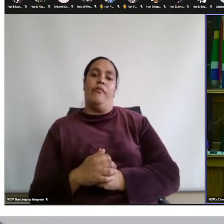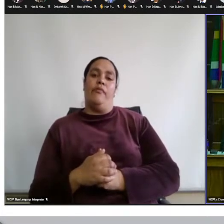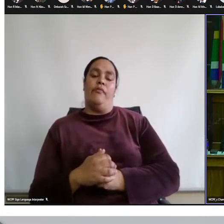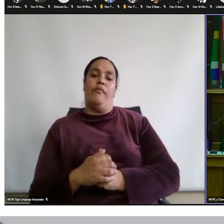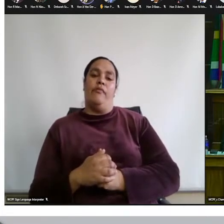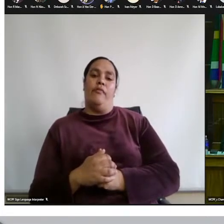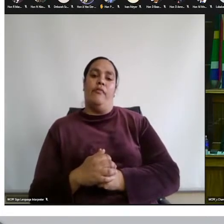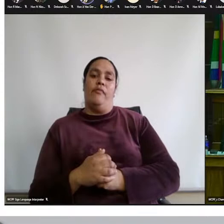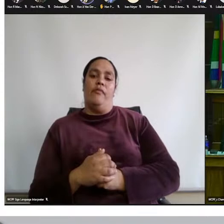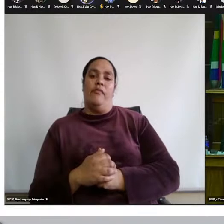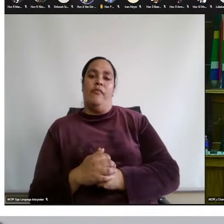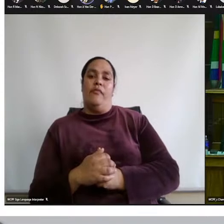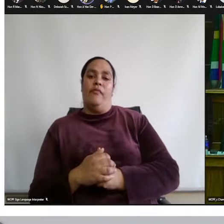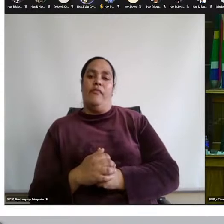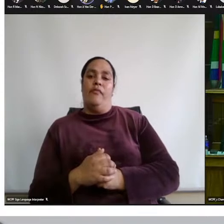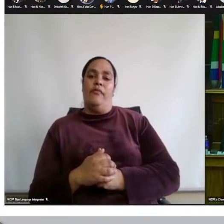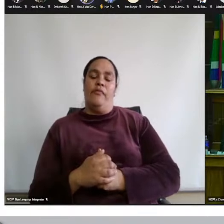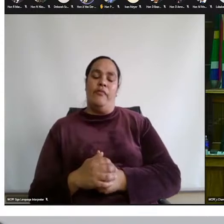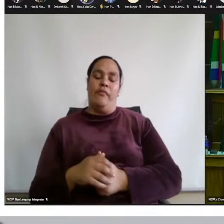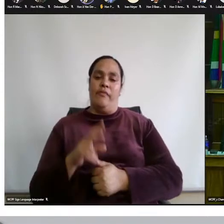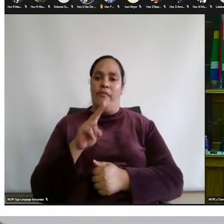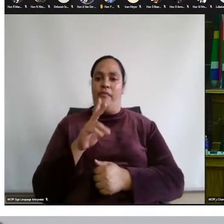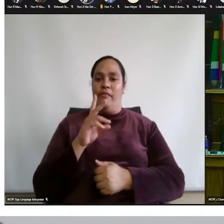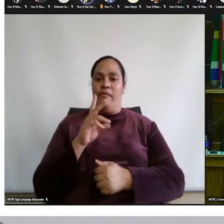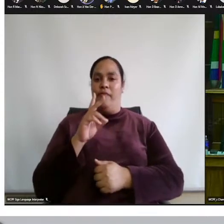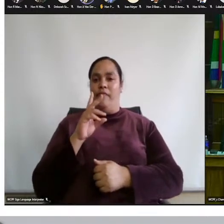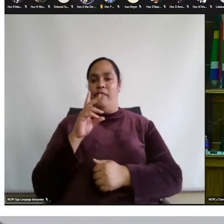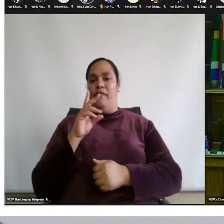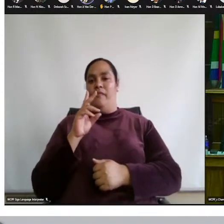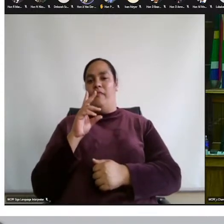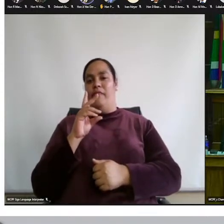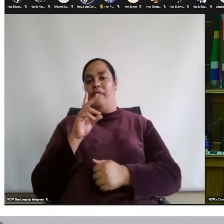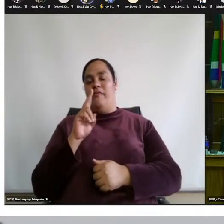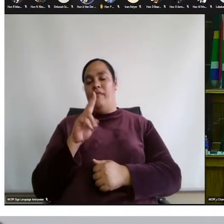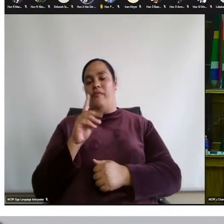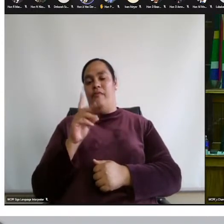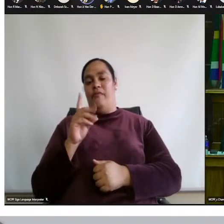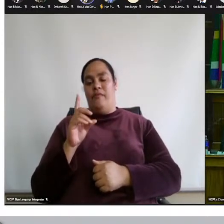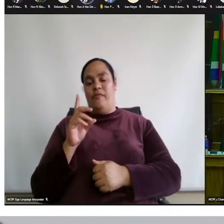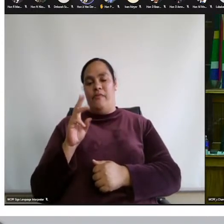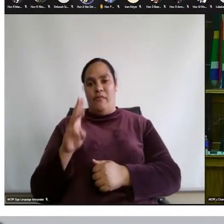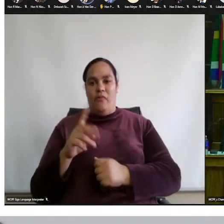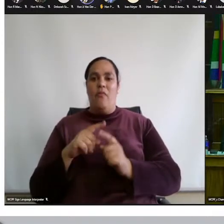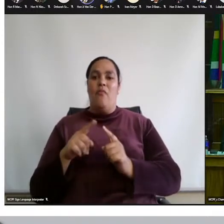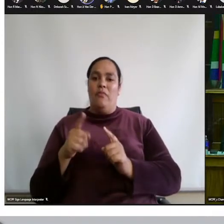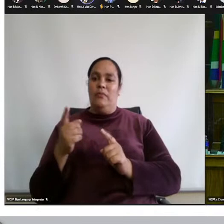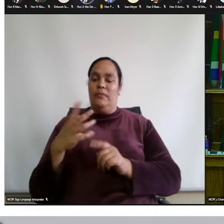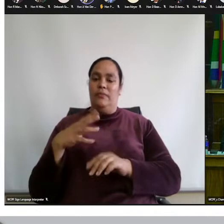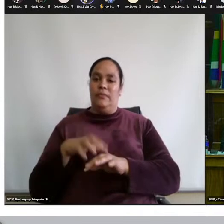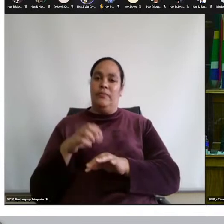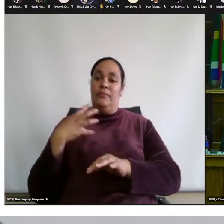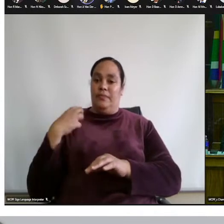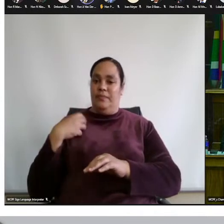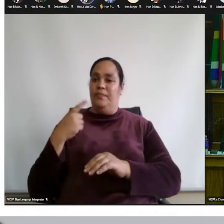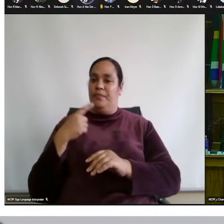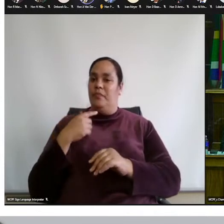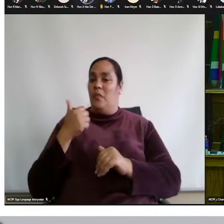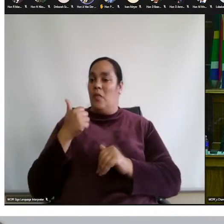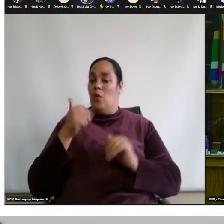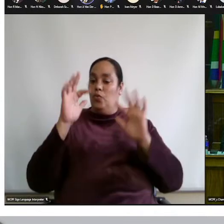Agbare spreker, deur u aan minister Meyer, alle voorspellings is dat die huidige goeie